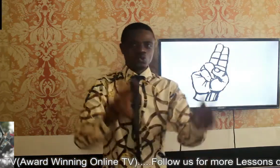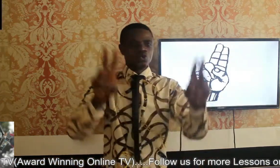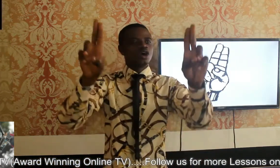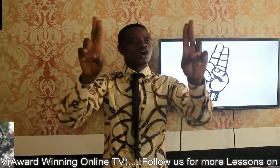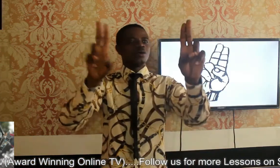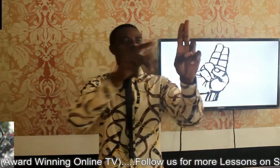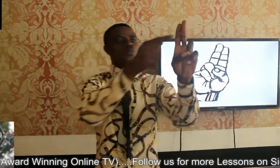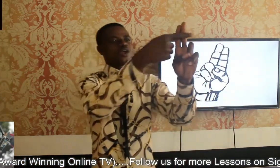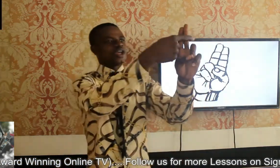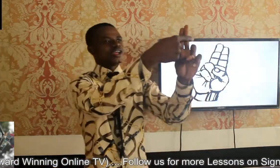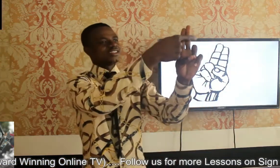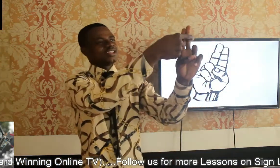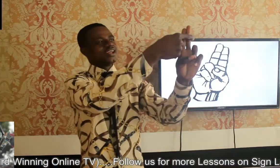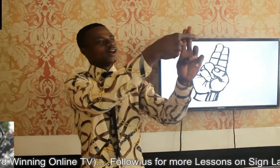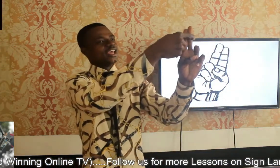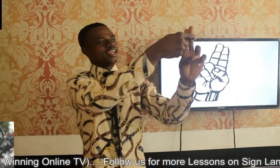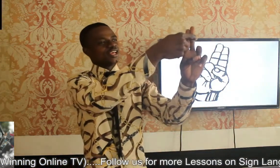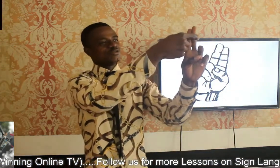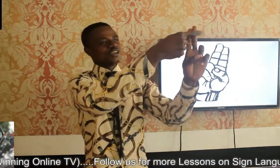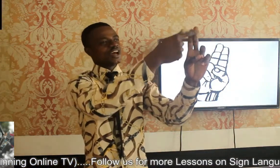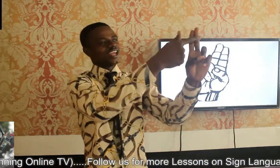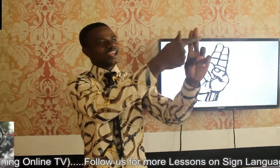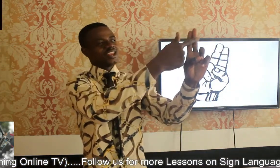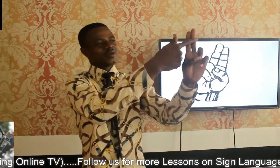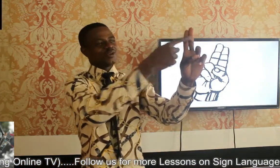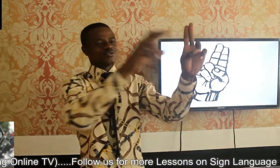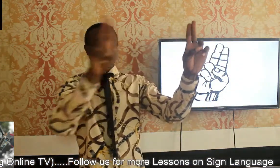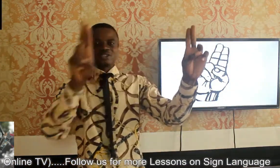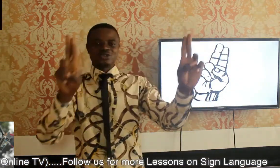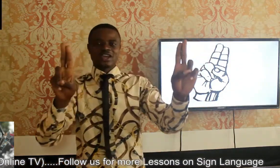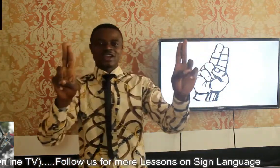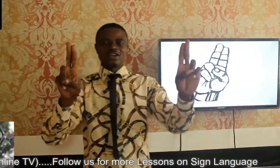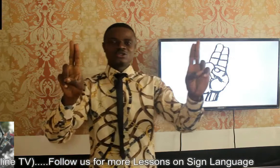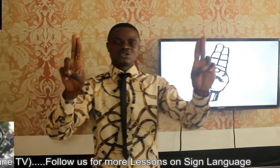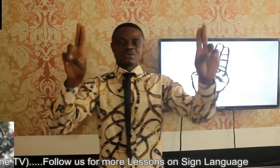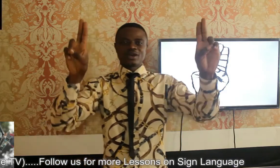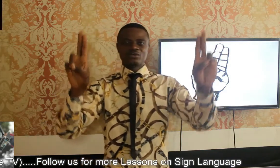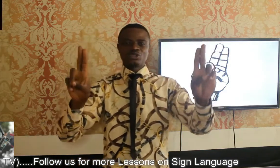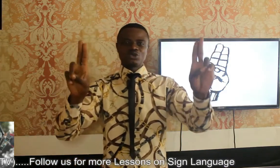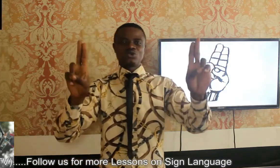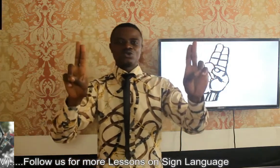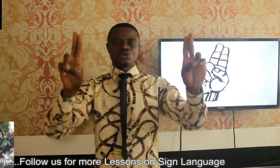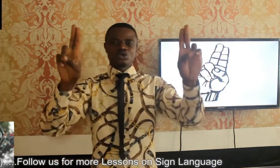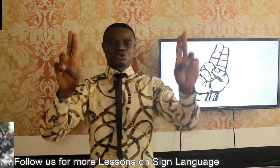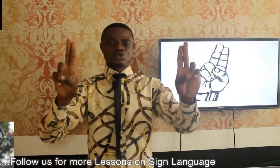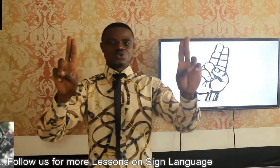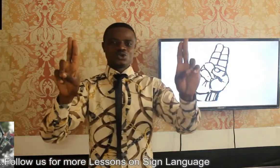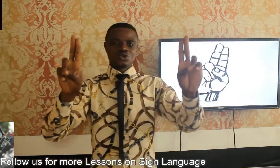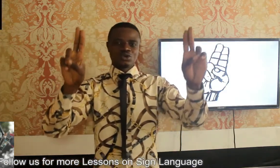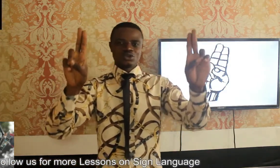U. You put the index finger and then the middle finger together, so it becomes U. U.